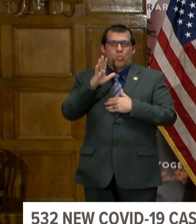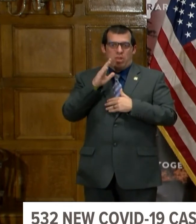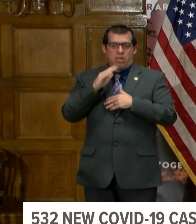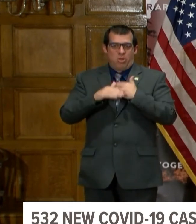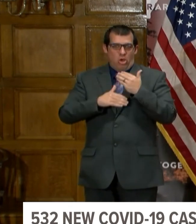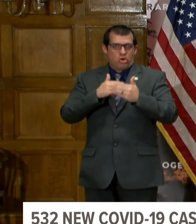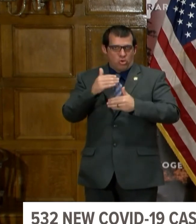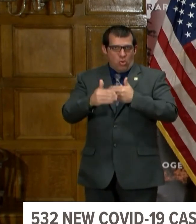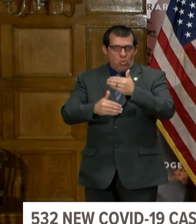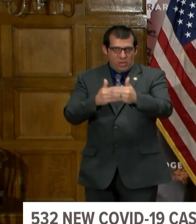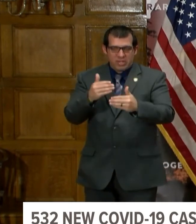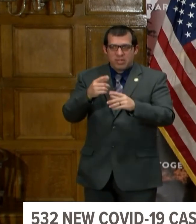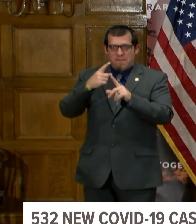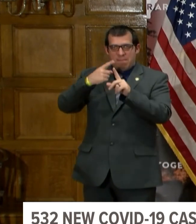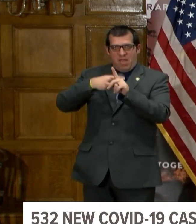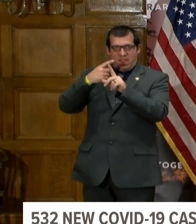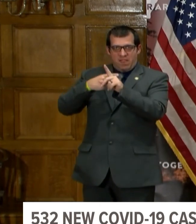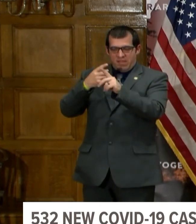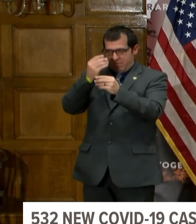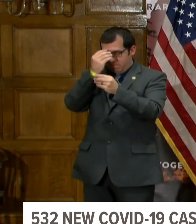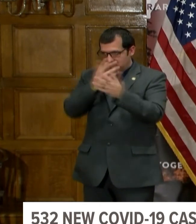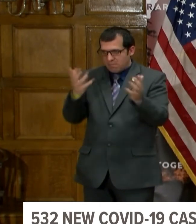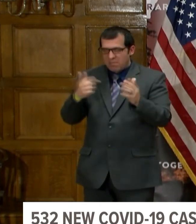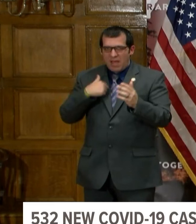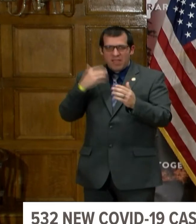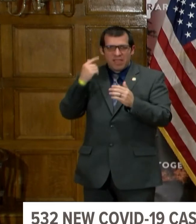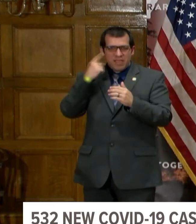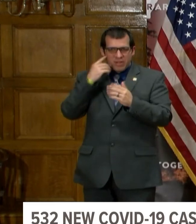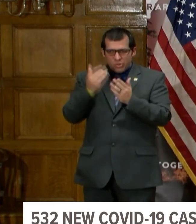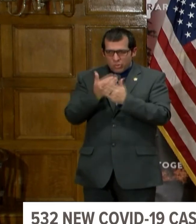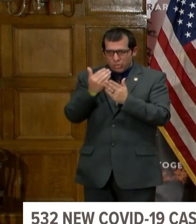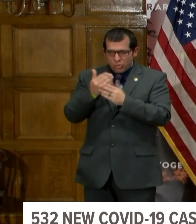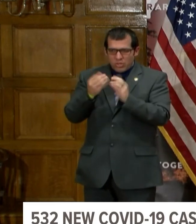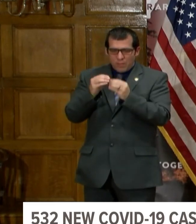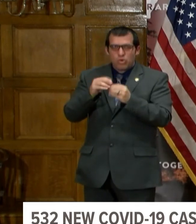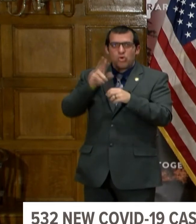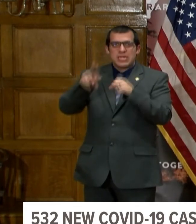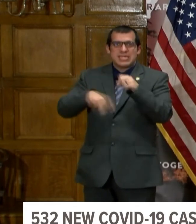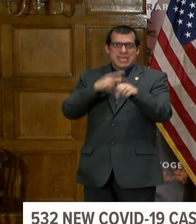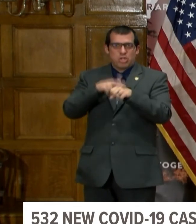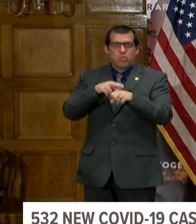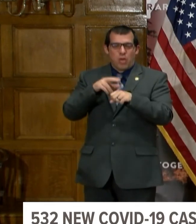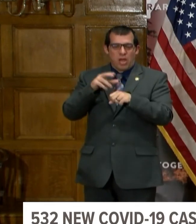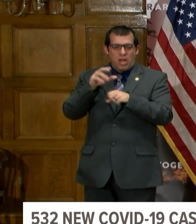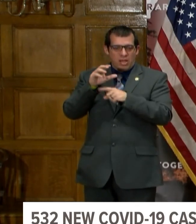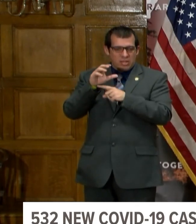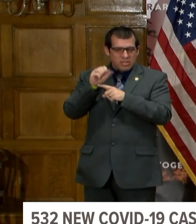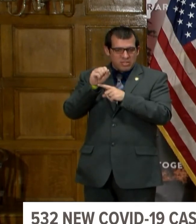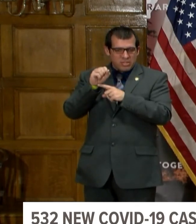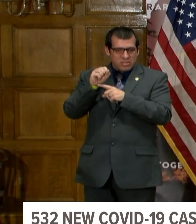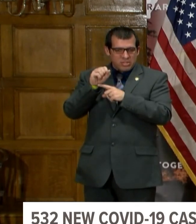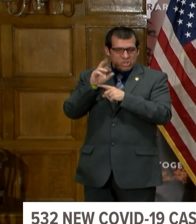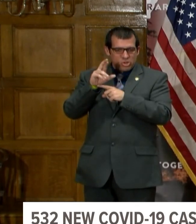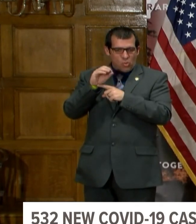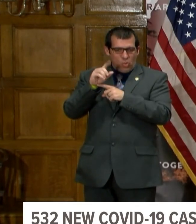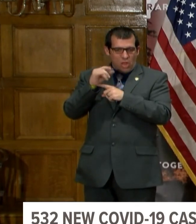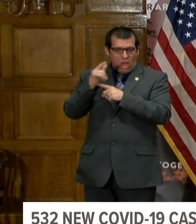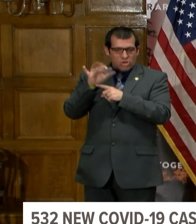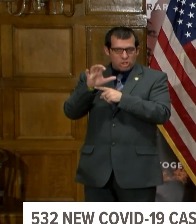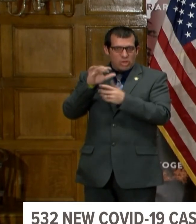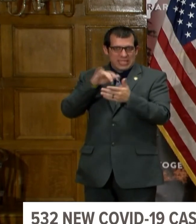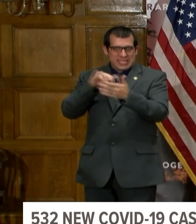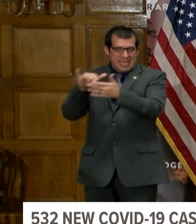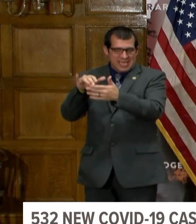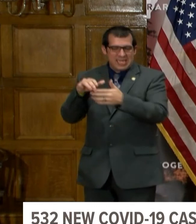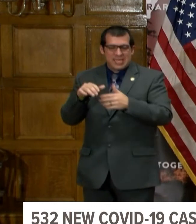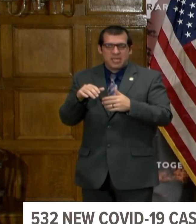report that's issued monthly, I believe, as the new numbers come in. So nationwide serological study. I think the take-home message from the